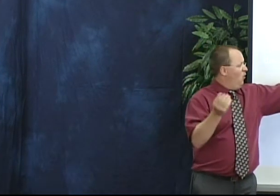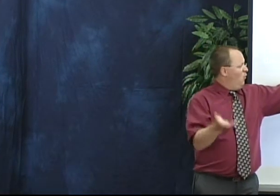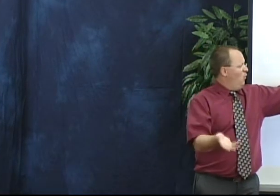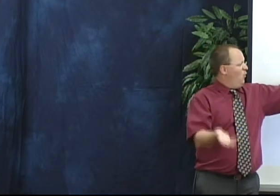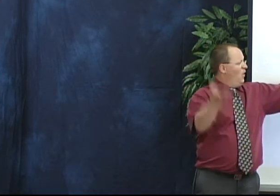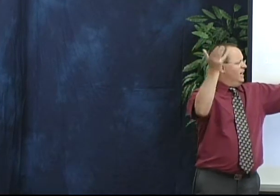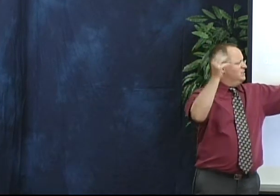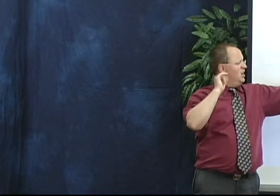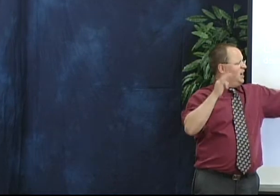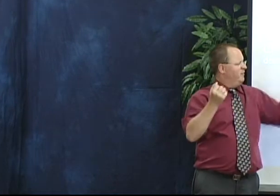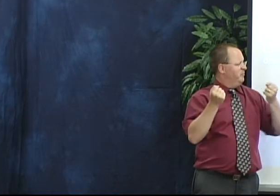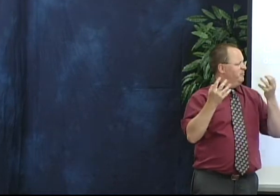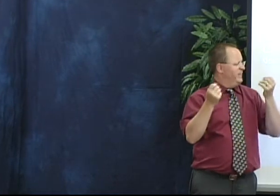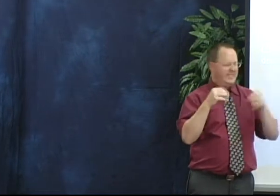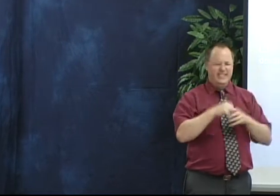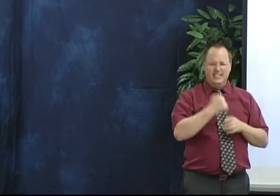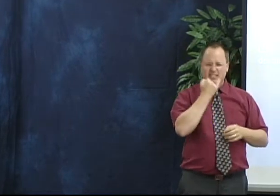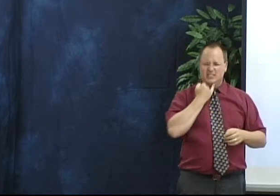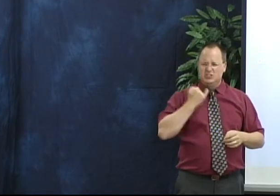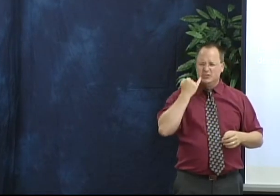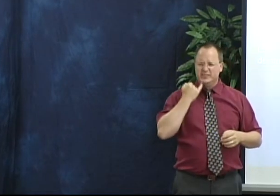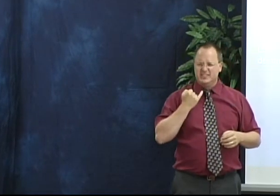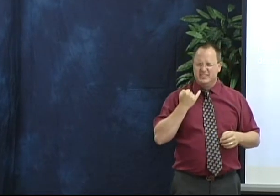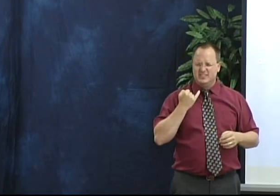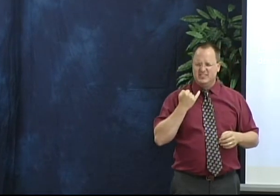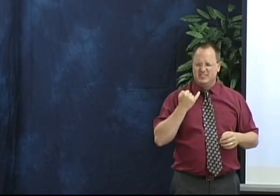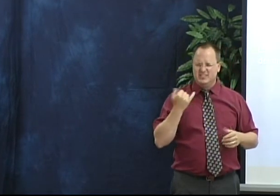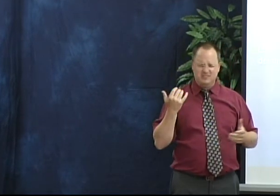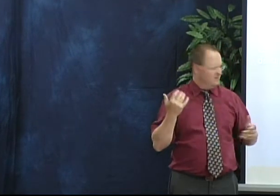and rising of many in Israel."